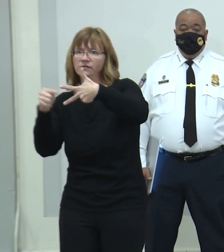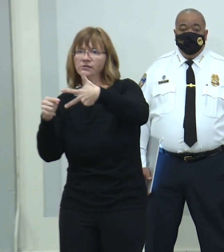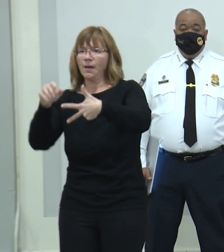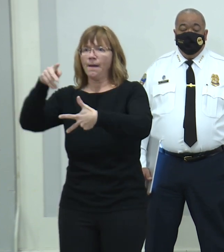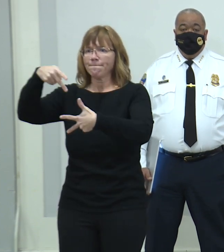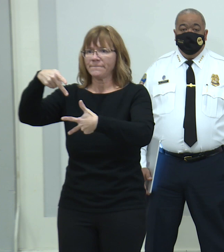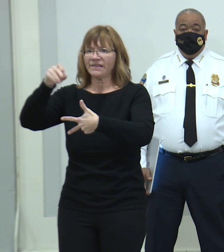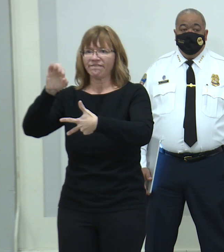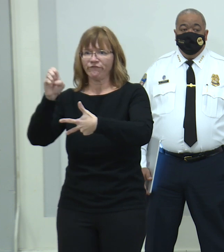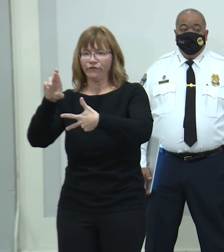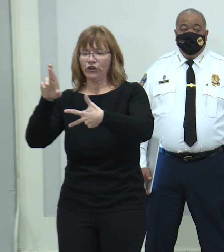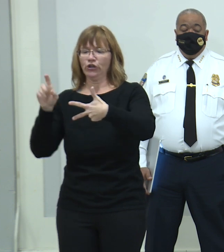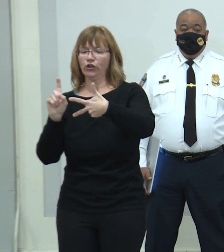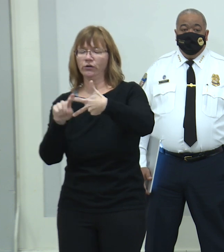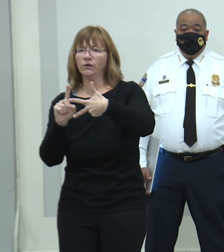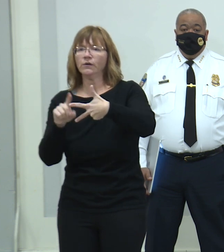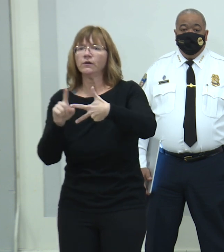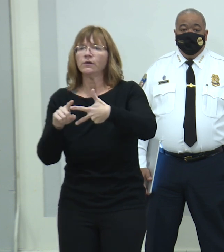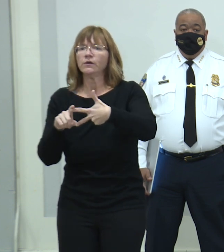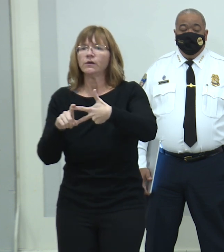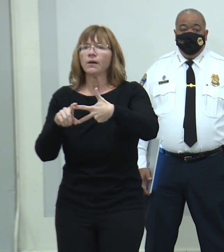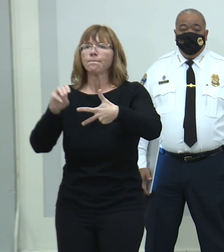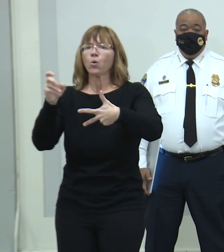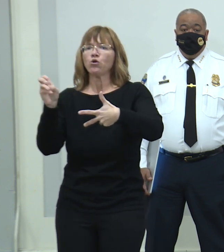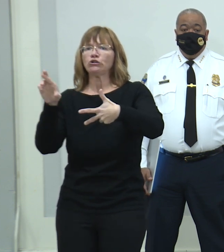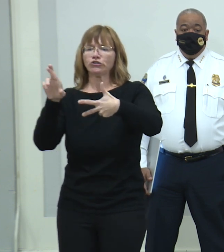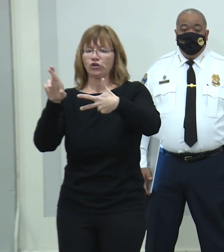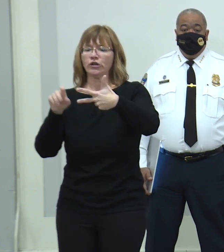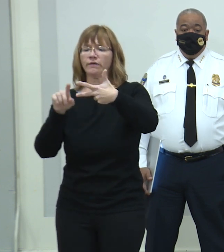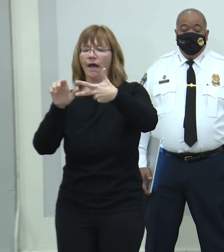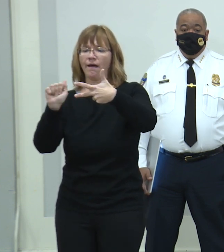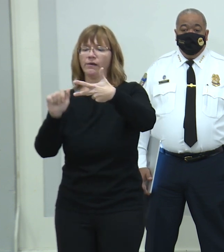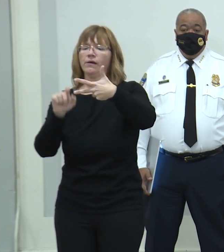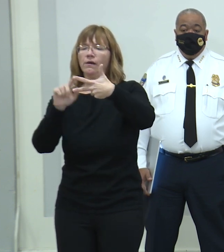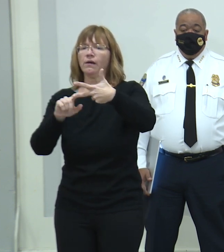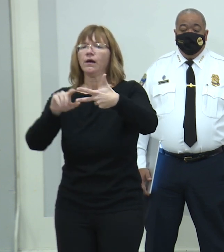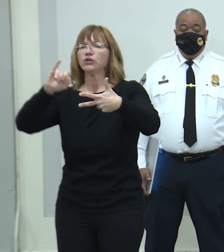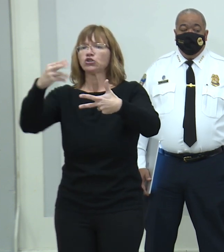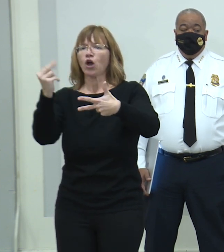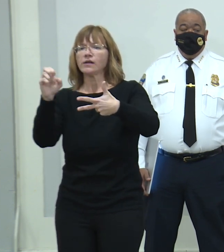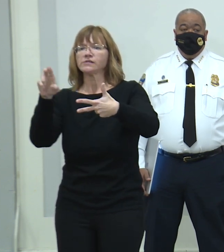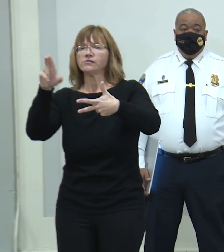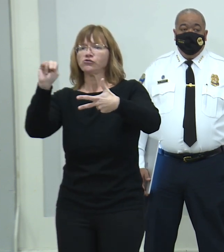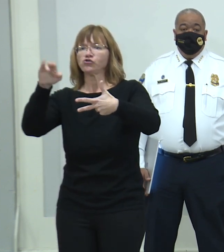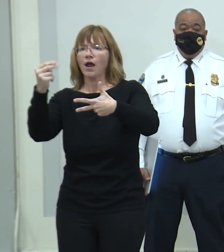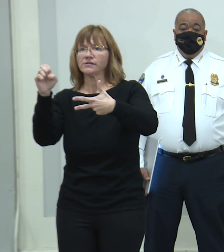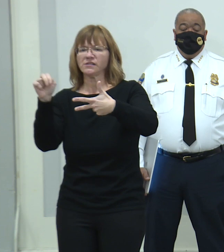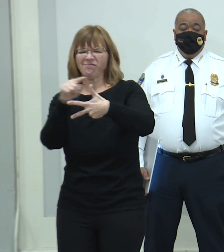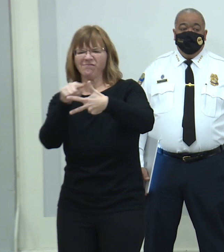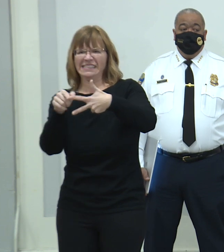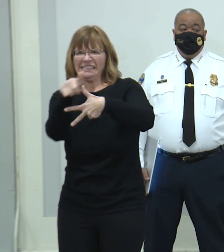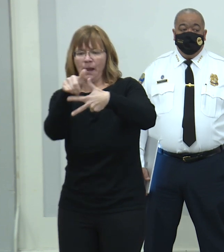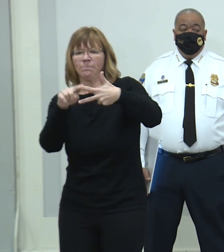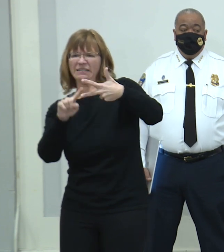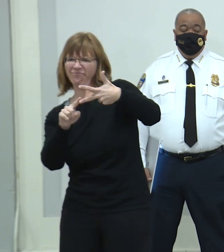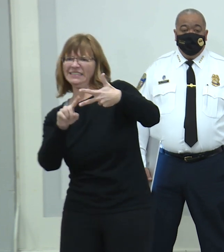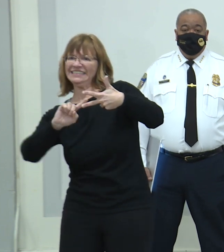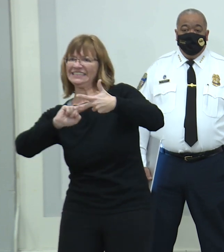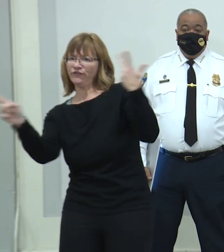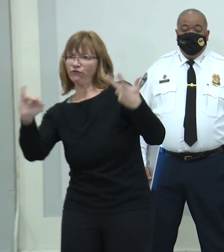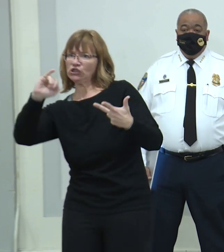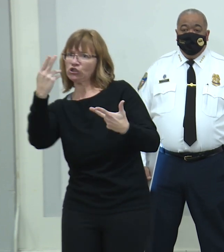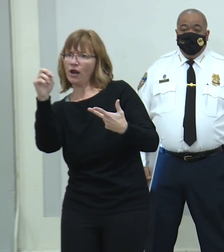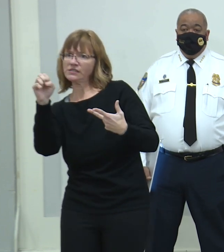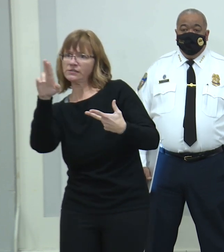both the Moderna and Pfizer vaccine in two significant ways. First, unlike the Moderna and Pfizer mRNA